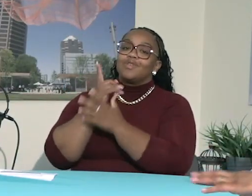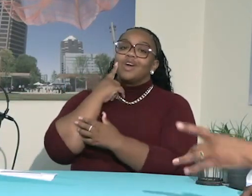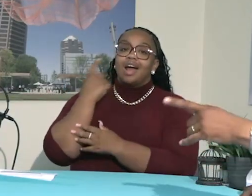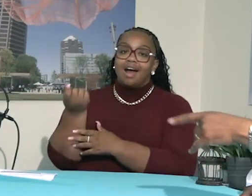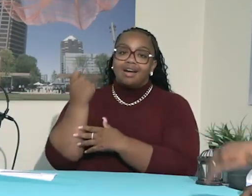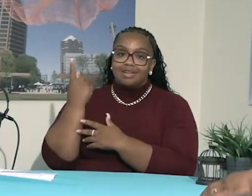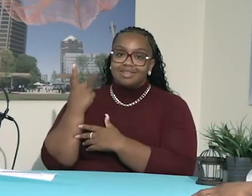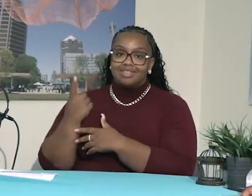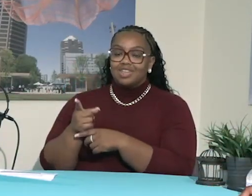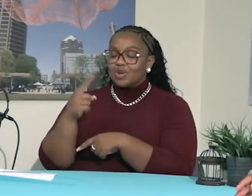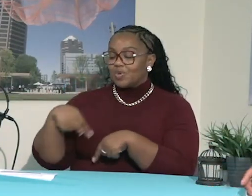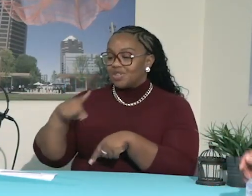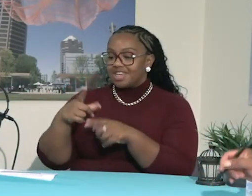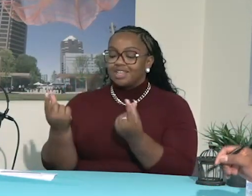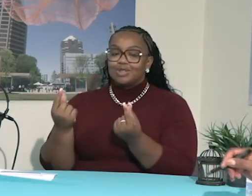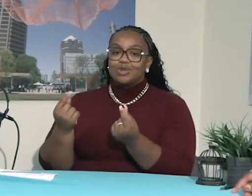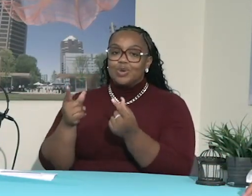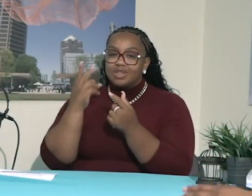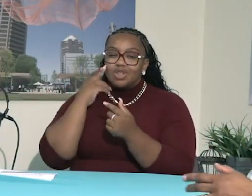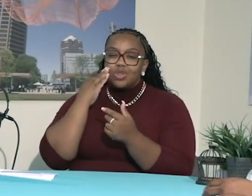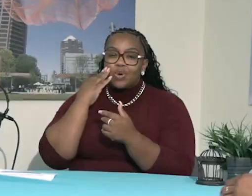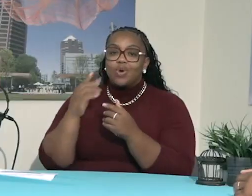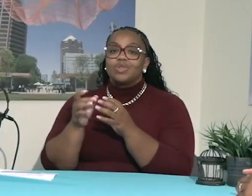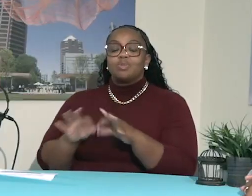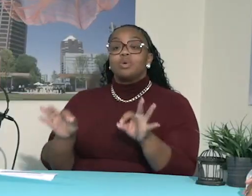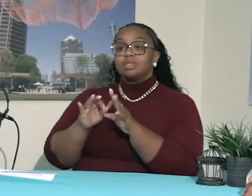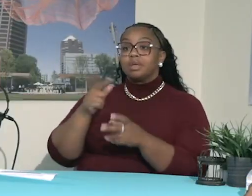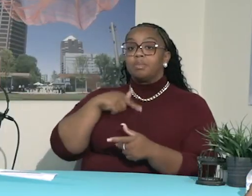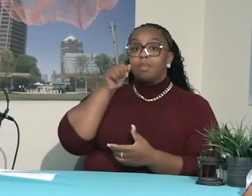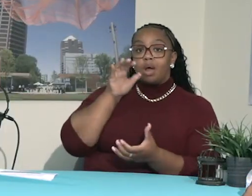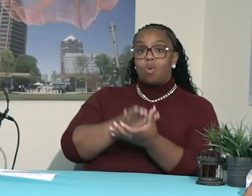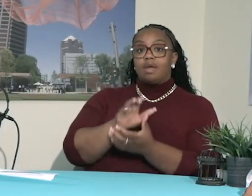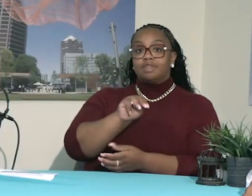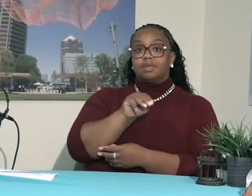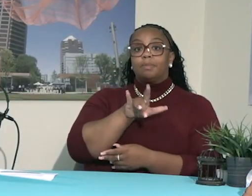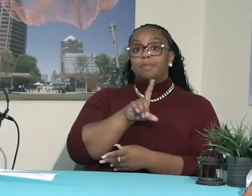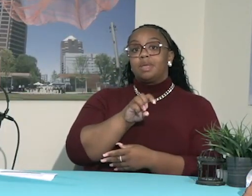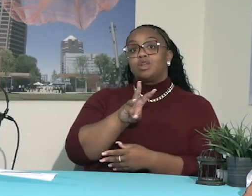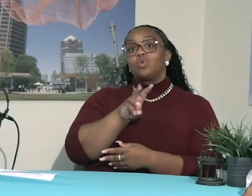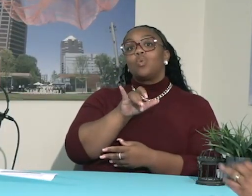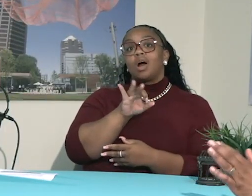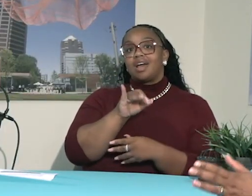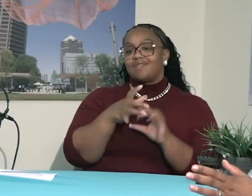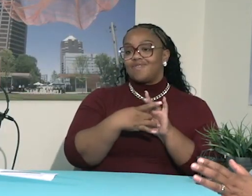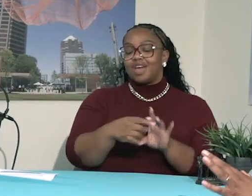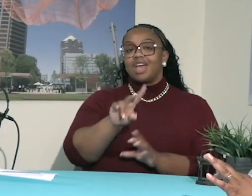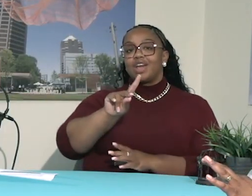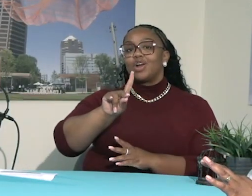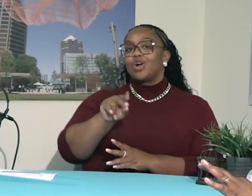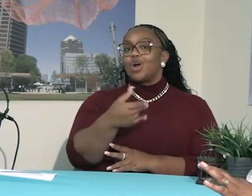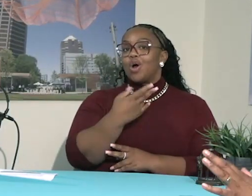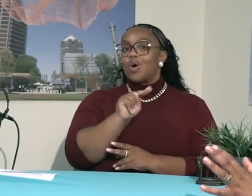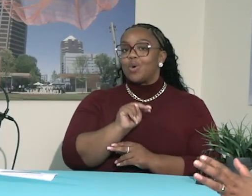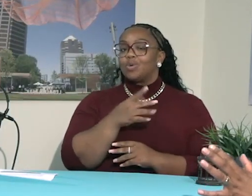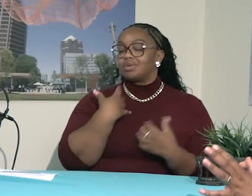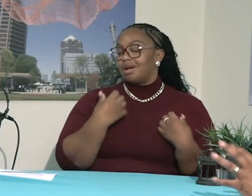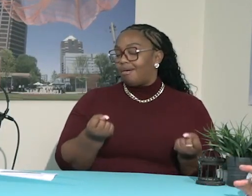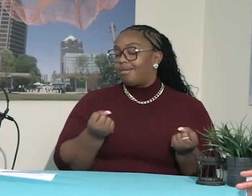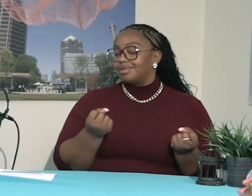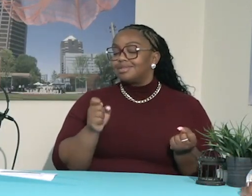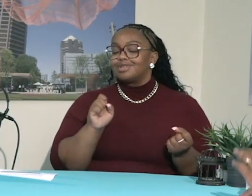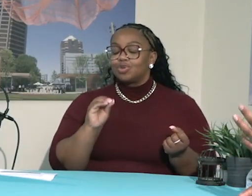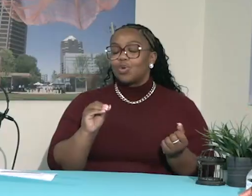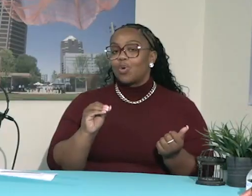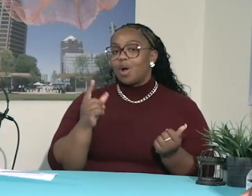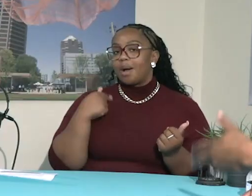at Cone Health, so Really? I'm sure she would. I'm gonna tell her about what you're doing. Absolutely. And this should help their program. I